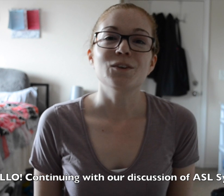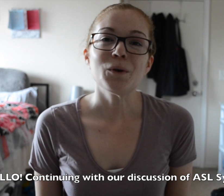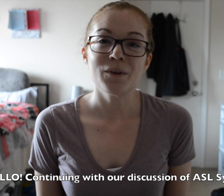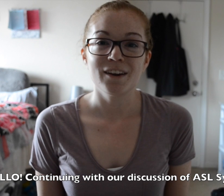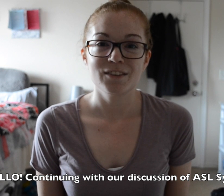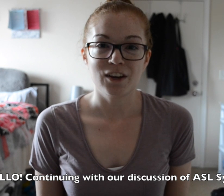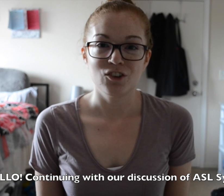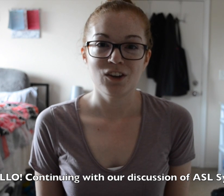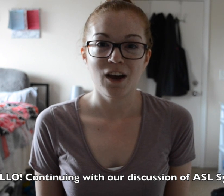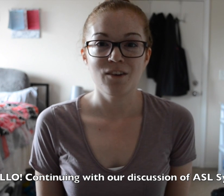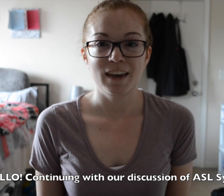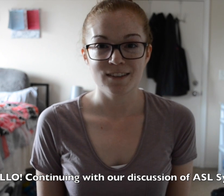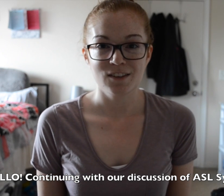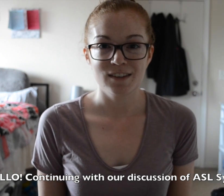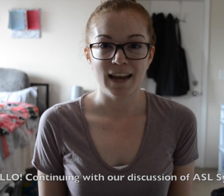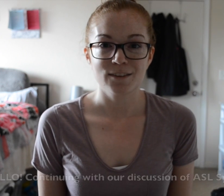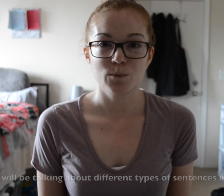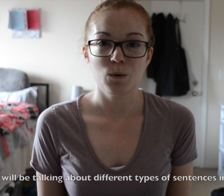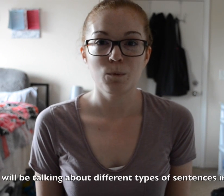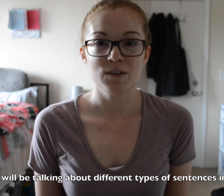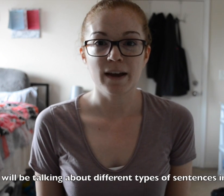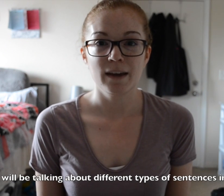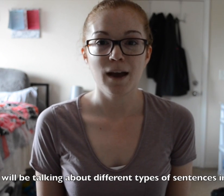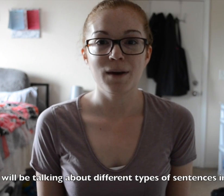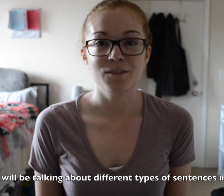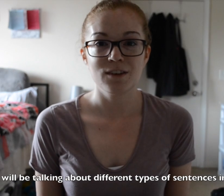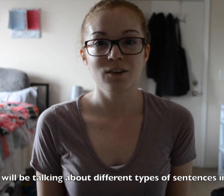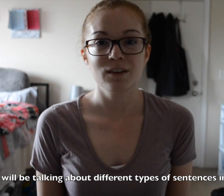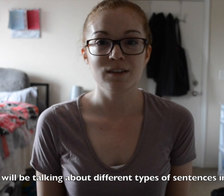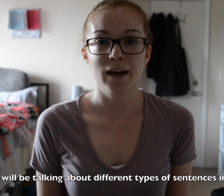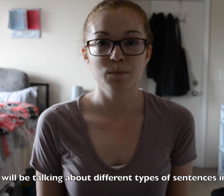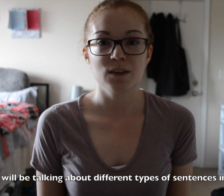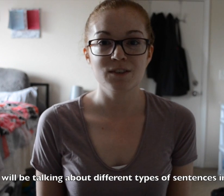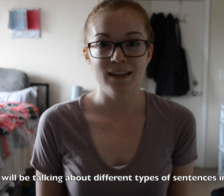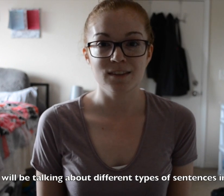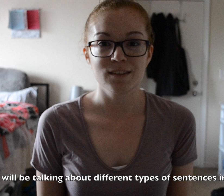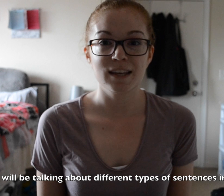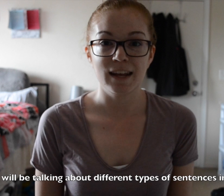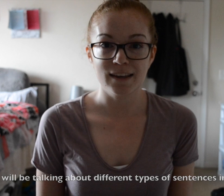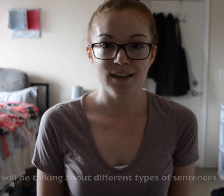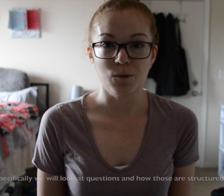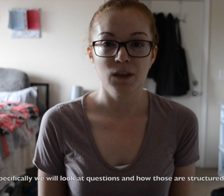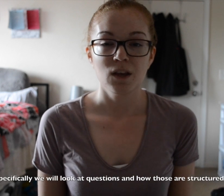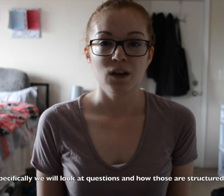Continuing with our discussion of ASL syntax, we will be talking about different types of sentences in ASL.